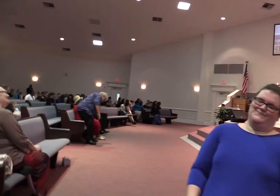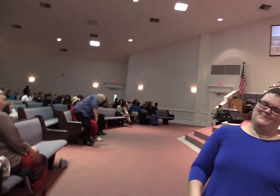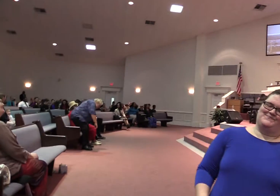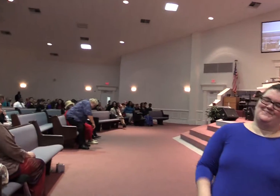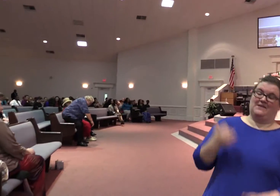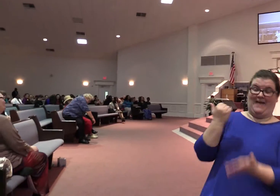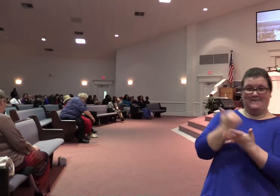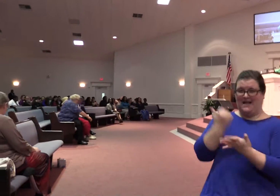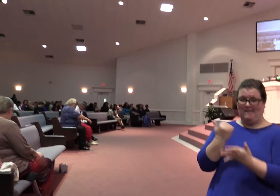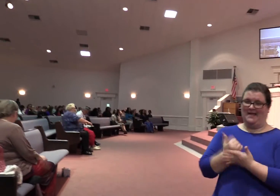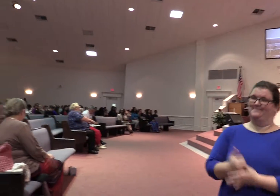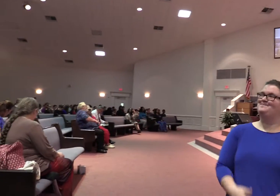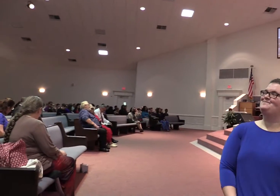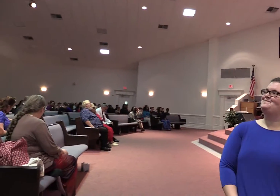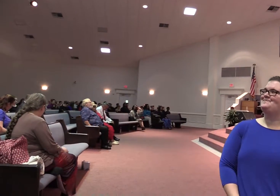Amen, amen, amen.